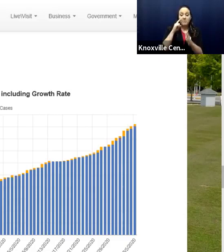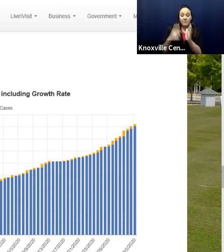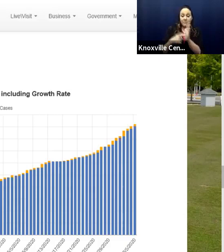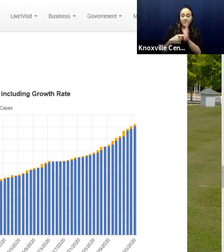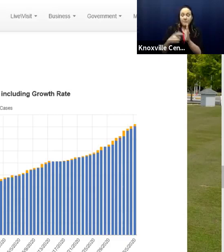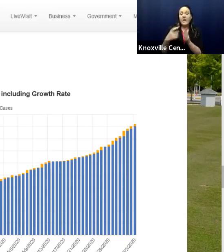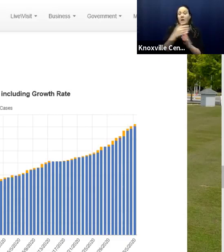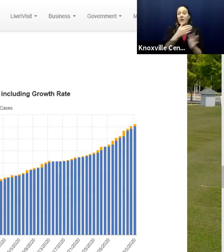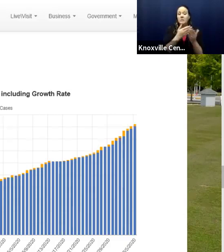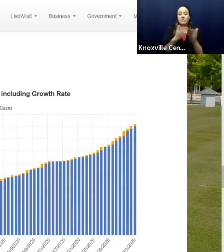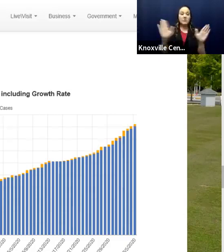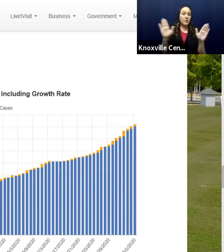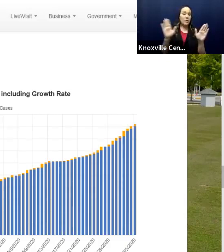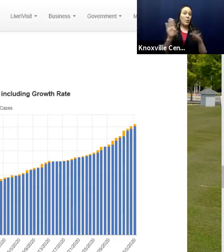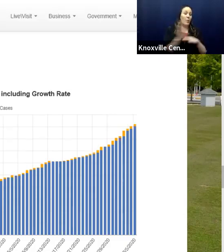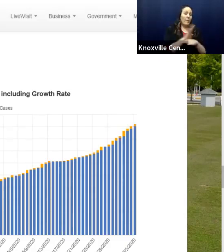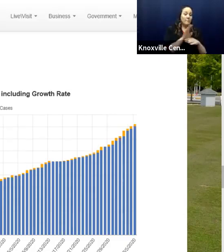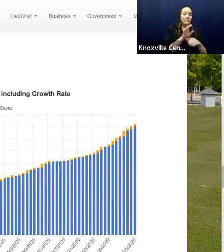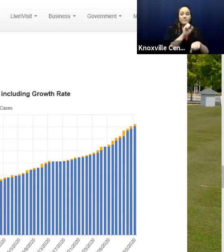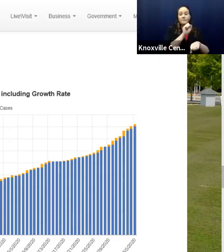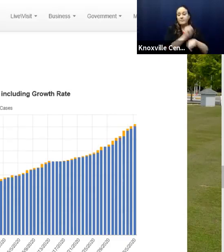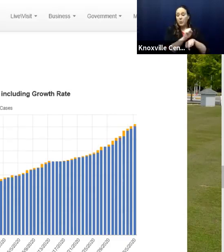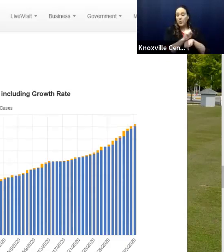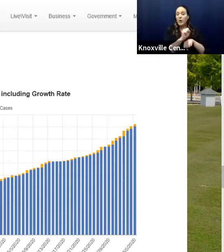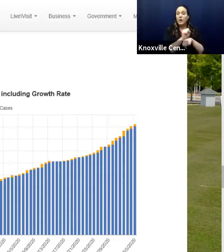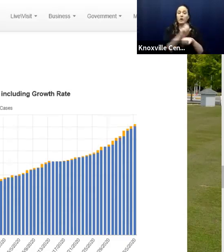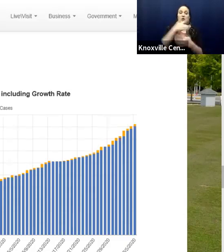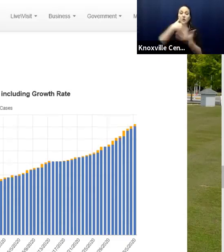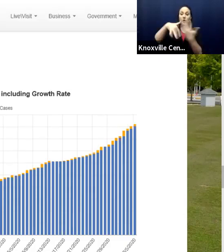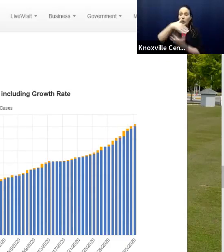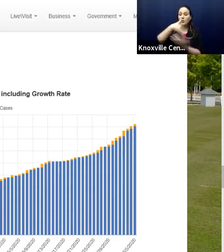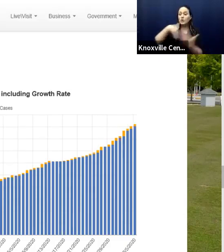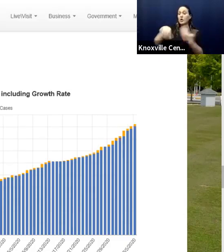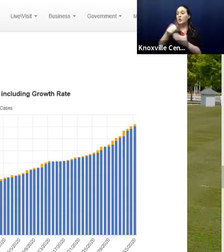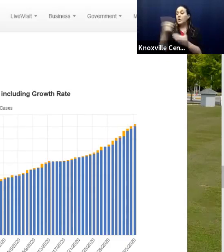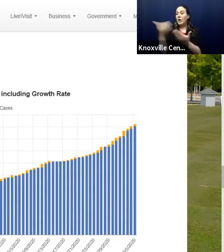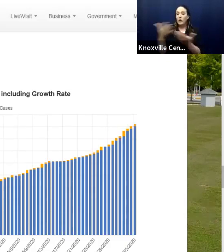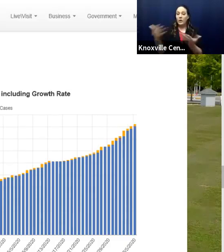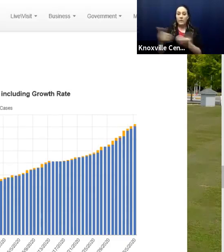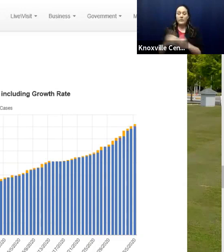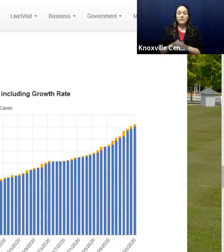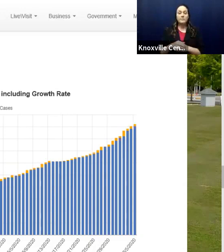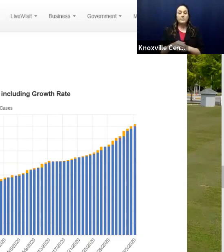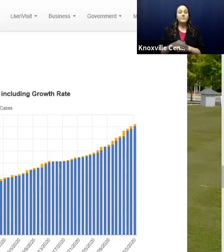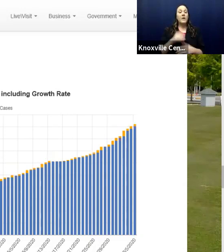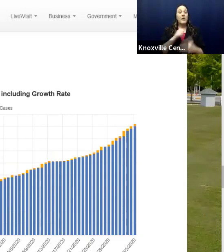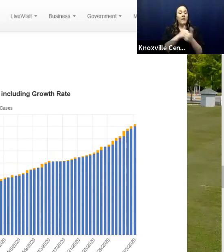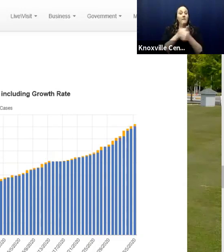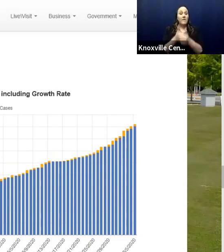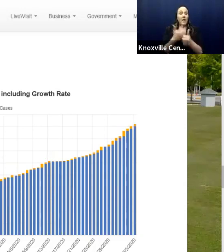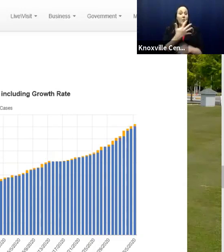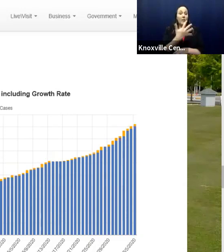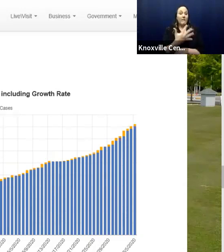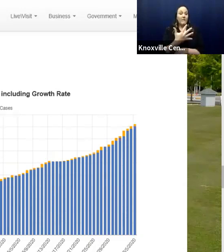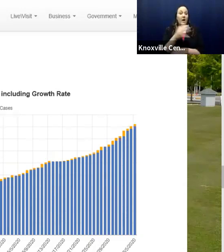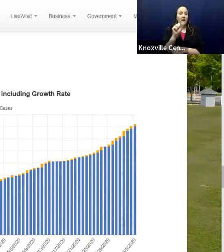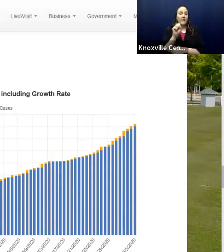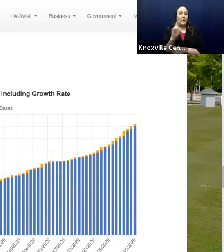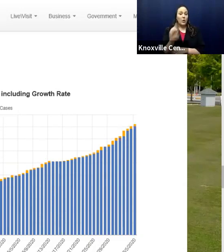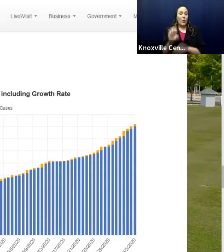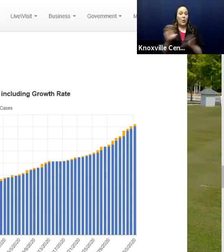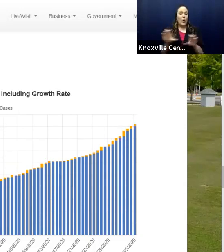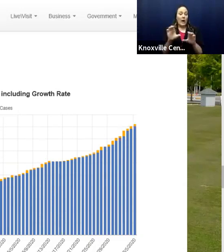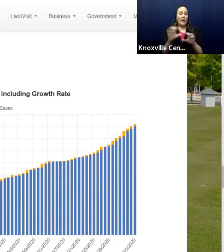in workplaces, social events, and other gatherings. Again, following the 5 core actions can help to prevent new cases